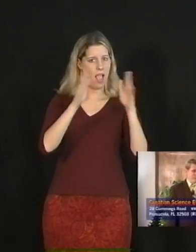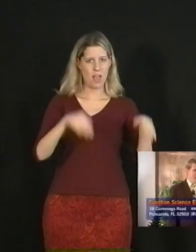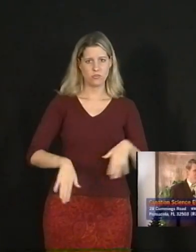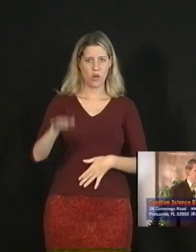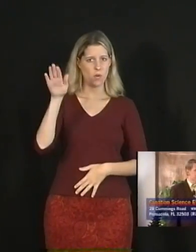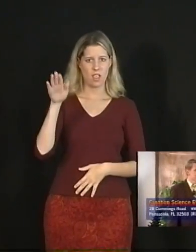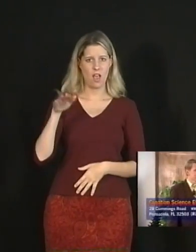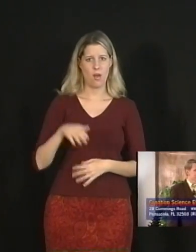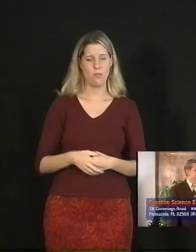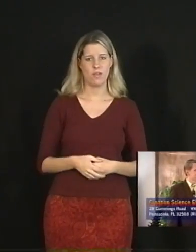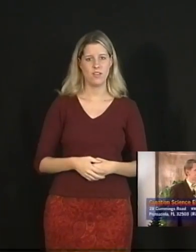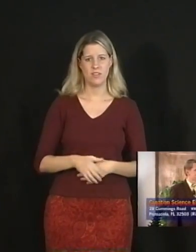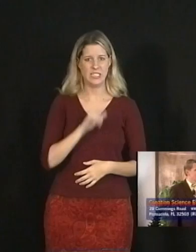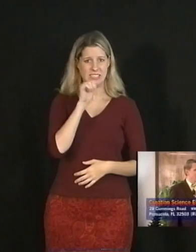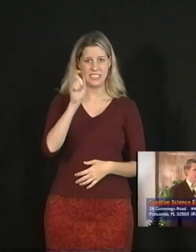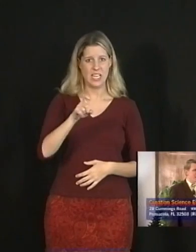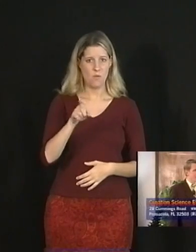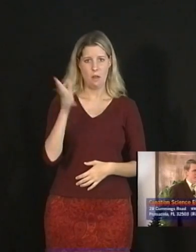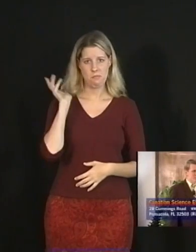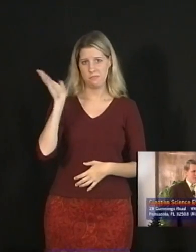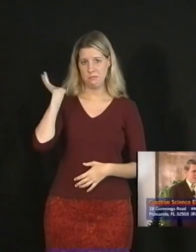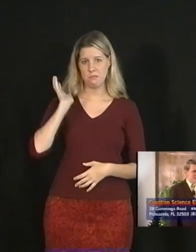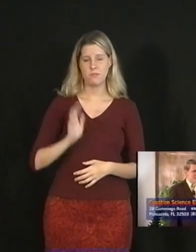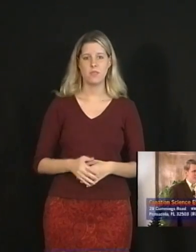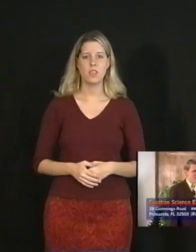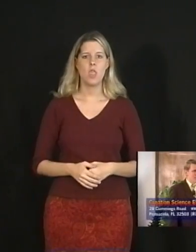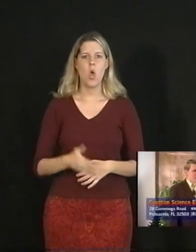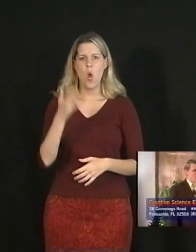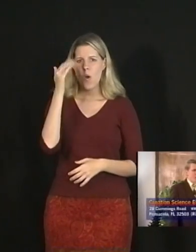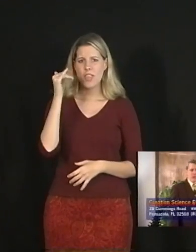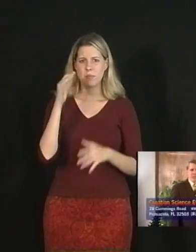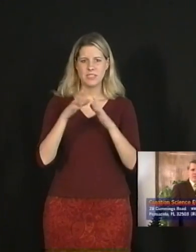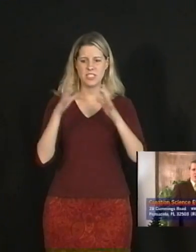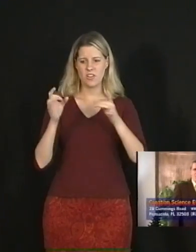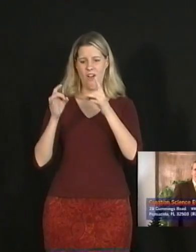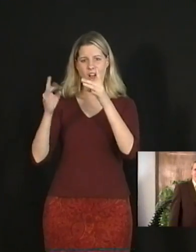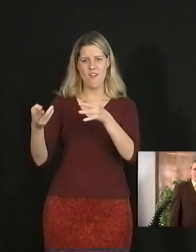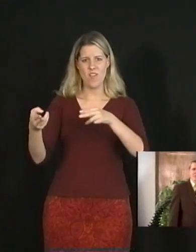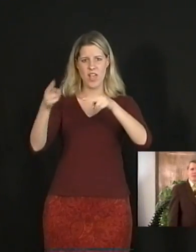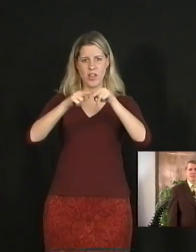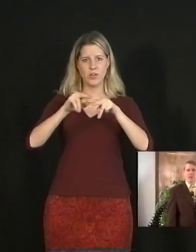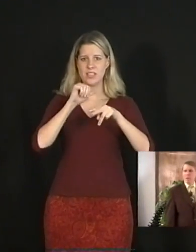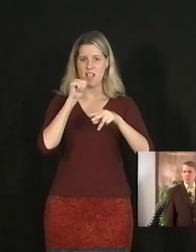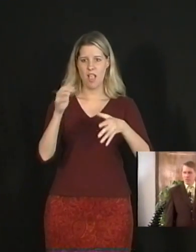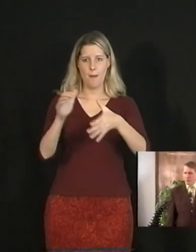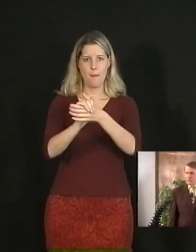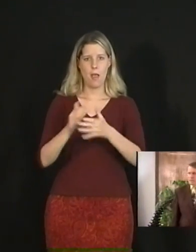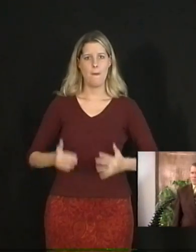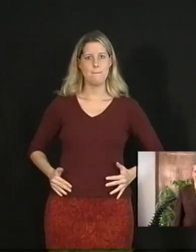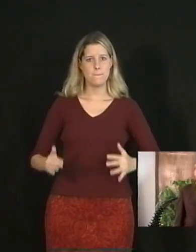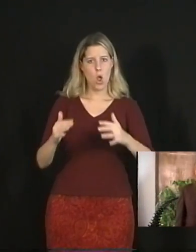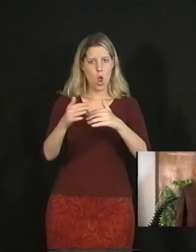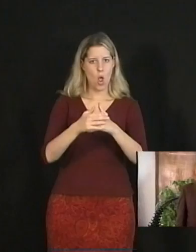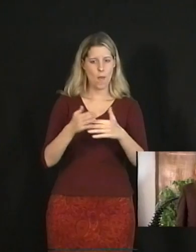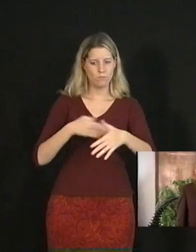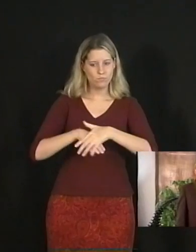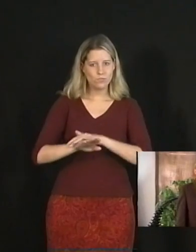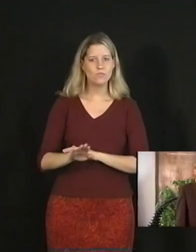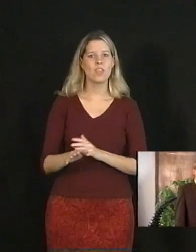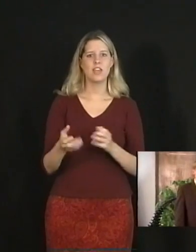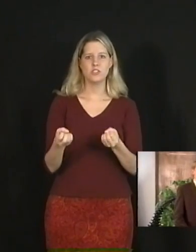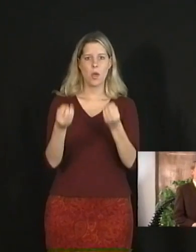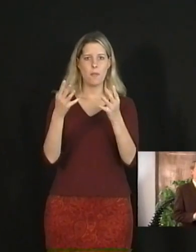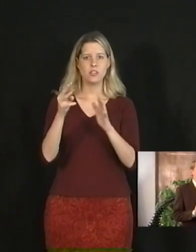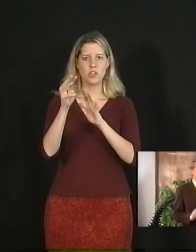I don't know if it even had one. You didn't need one in those days. Why would there be such a horrendous increase in unwed birth rates? And so much of our